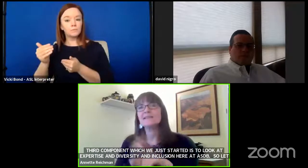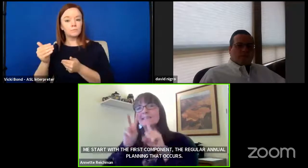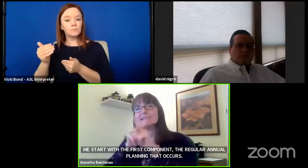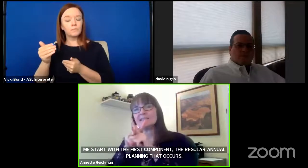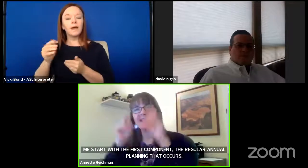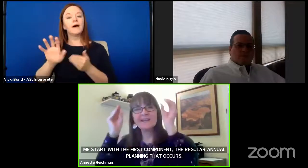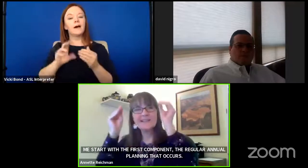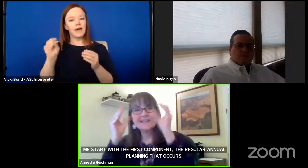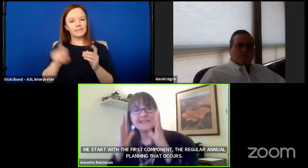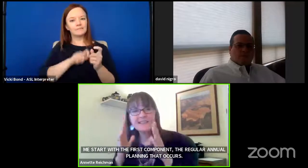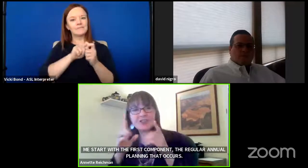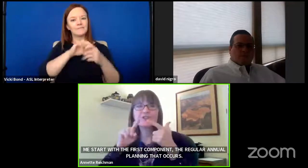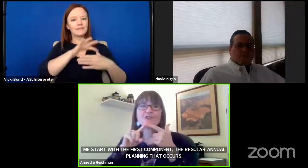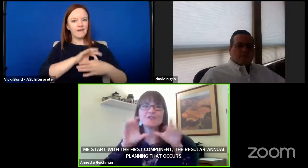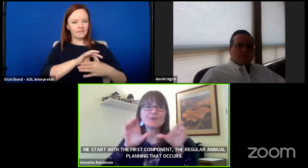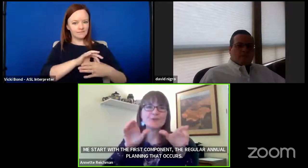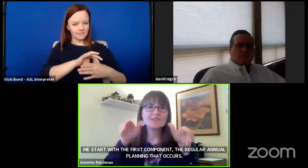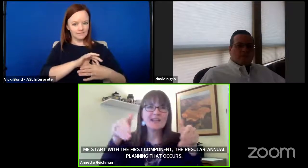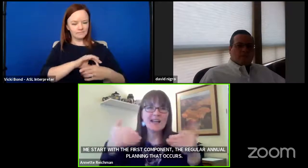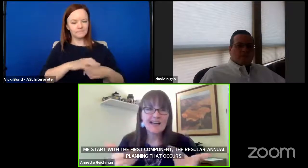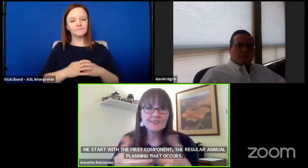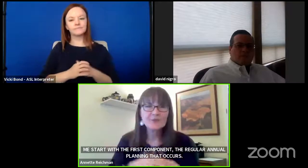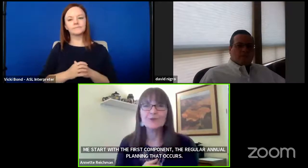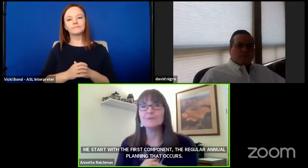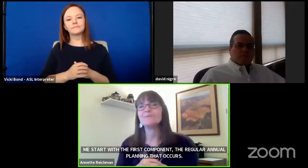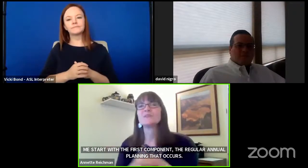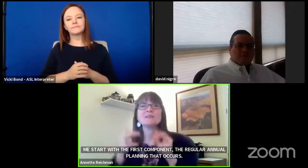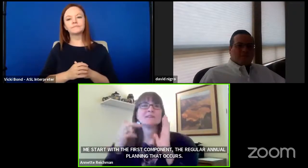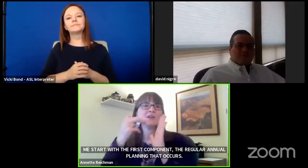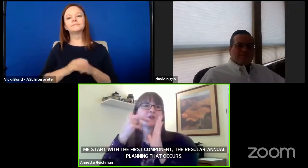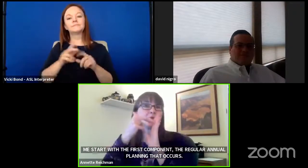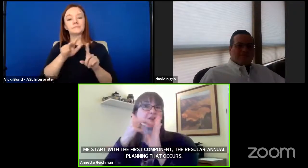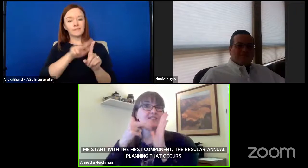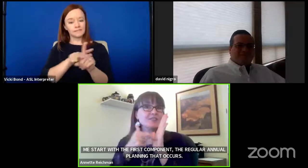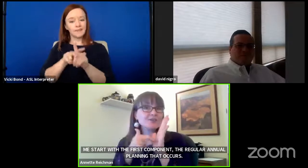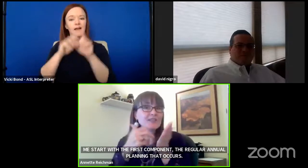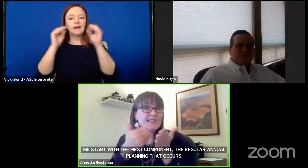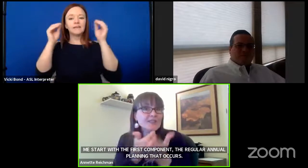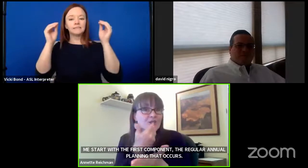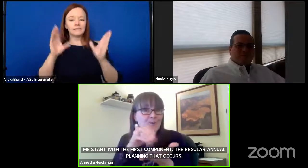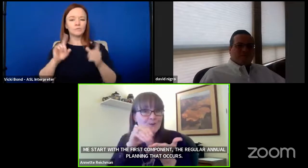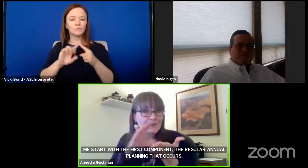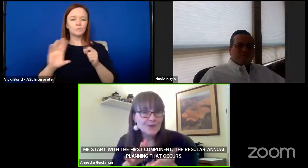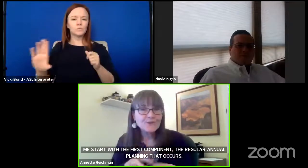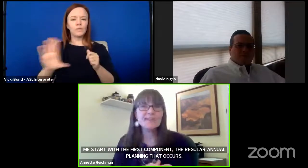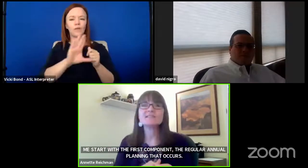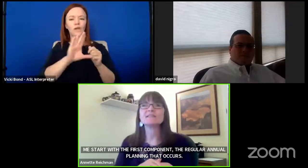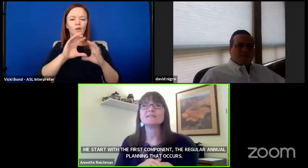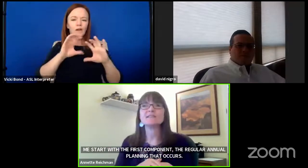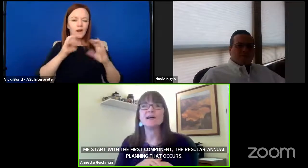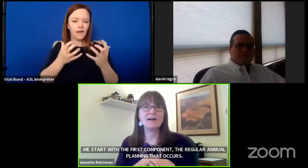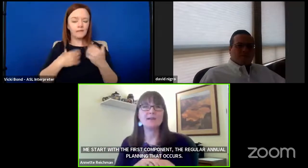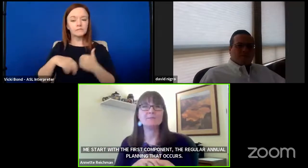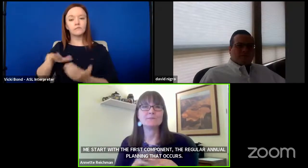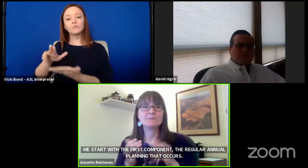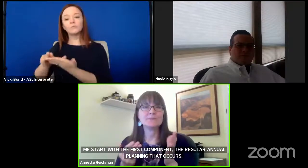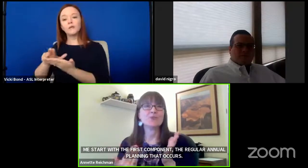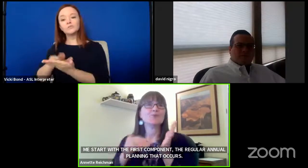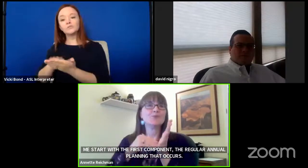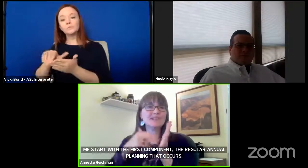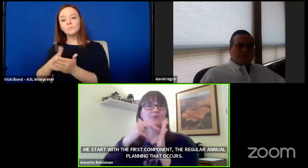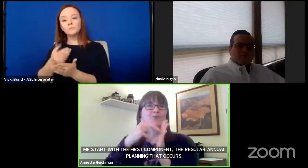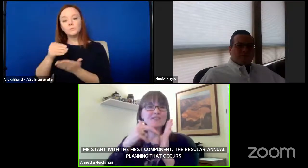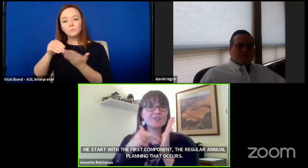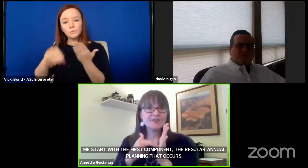courses, assigning teachers to the classroom, registering new students,